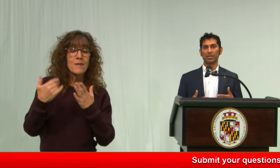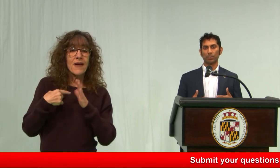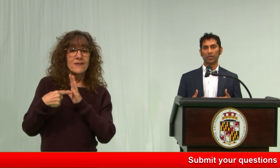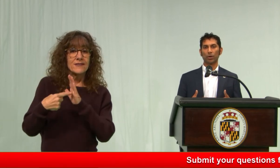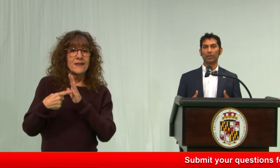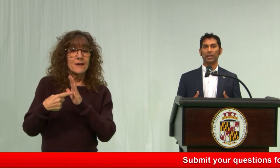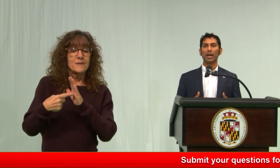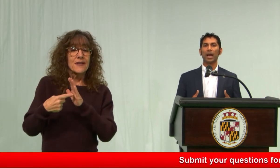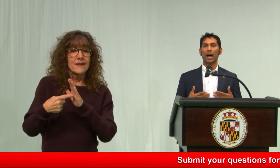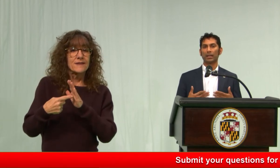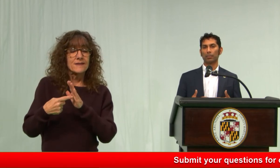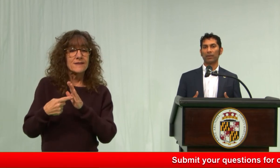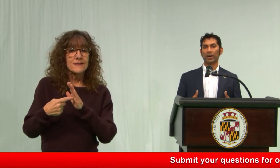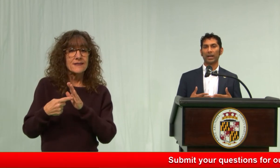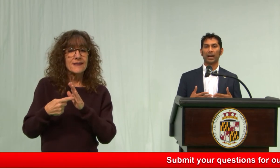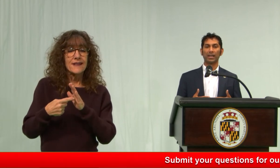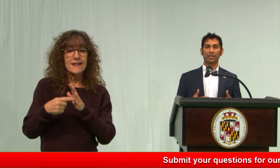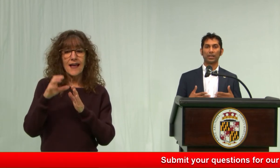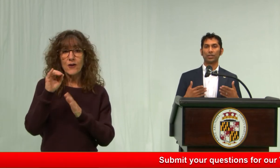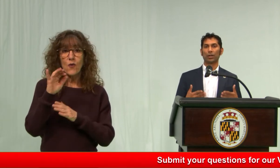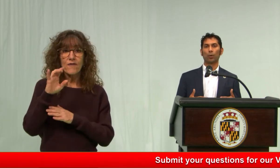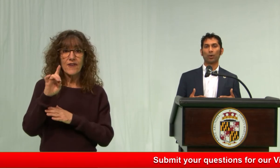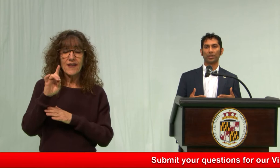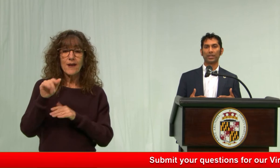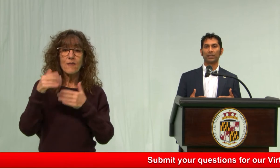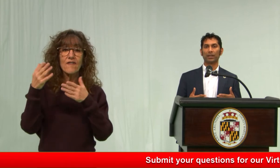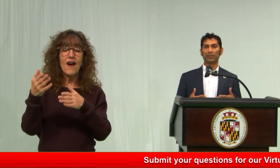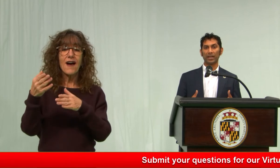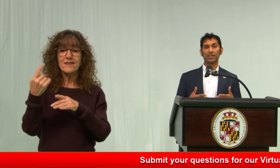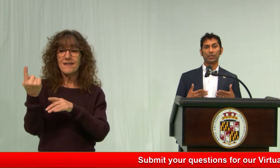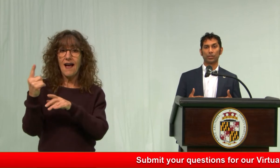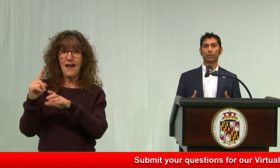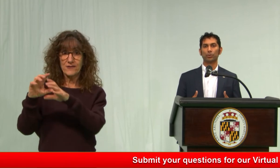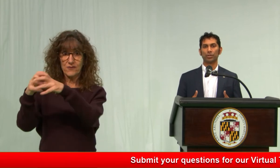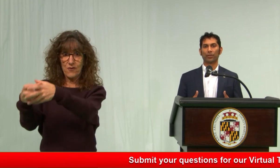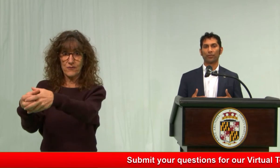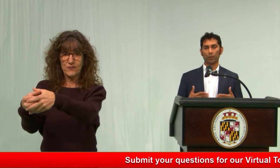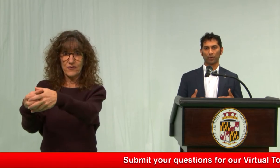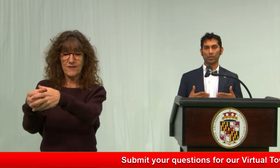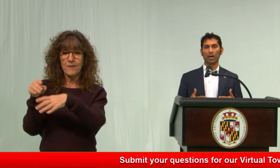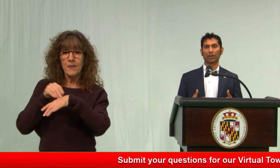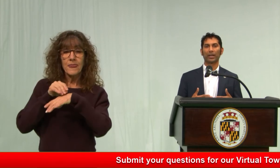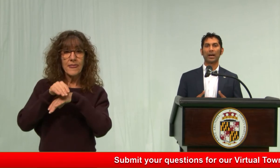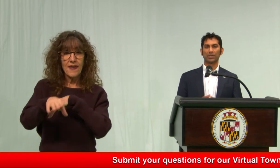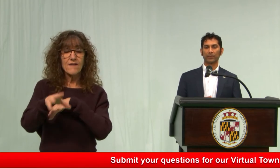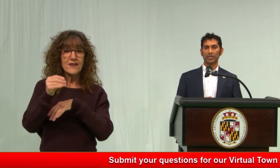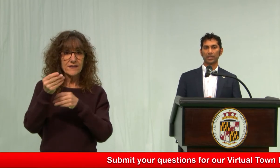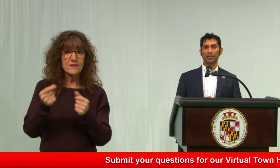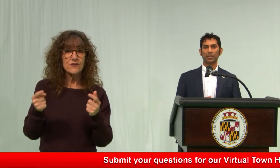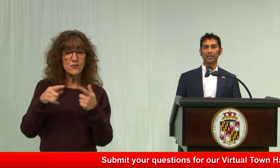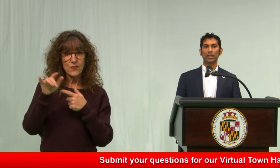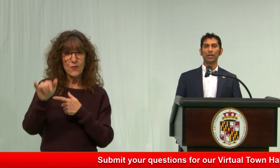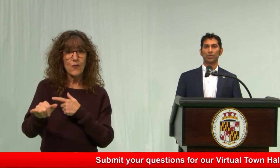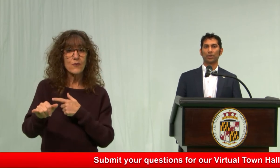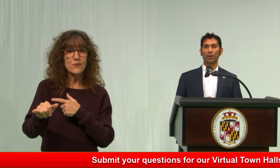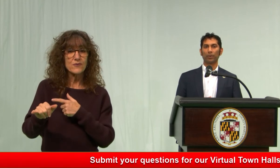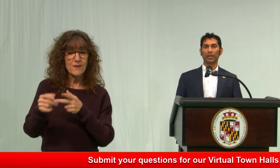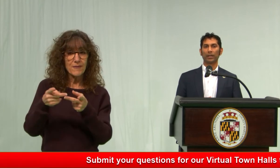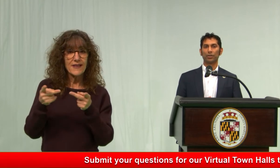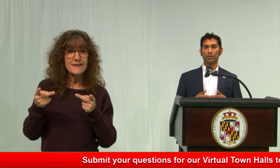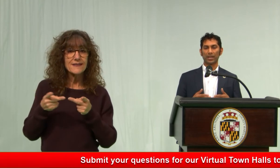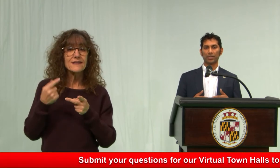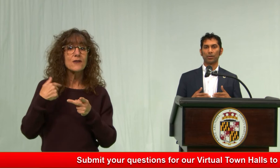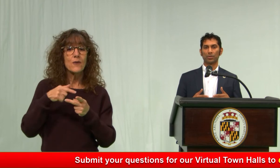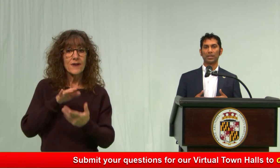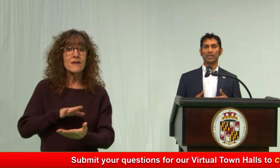symptoms consistent with COVID, and to provide isolation and quarantine advice and solutions for those congregate housing facilities so that we